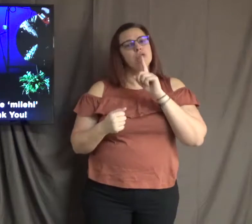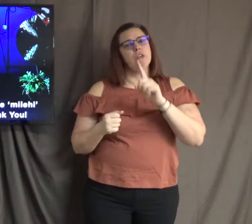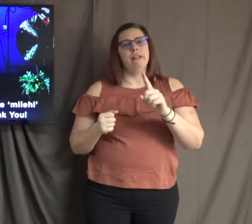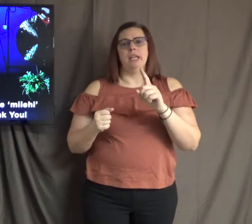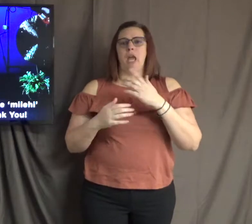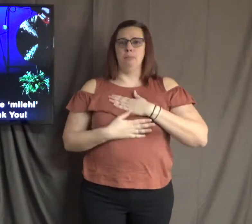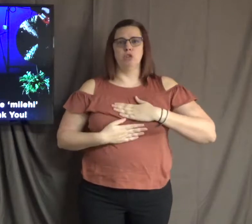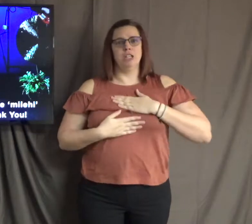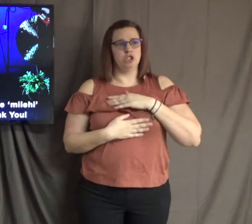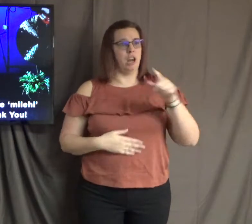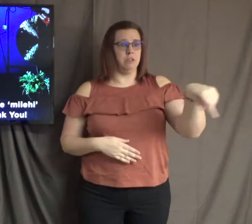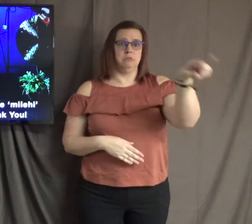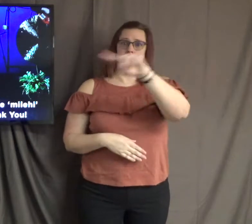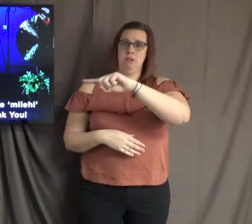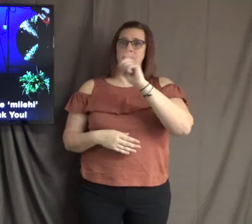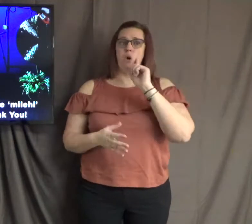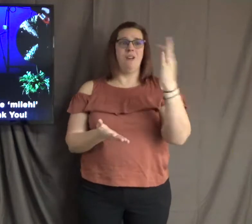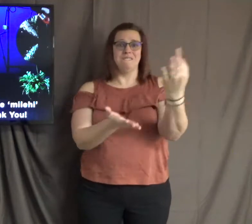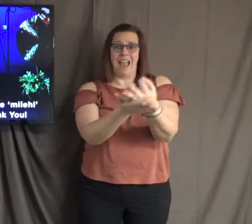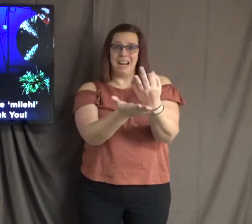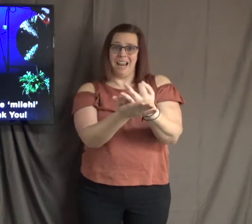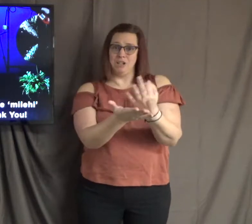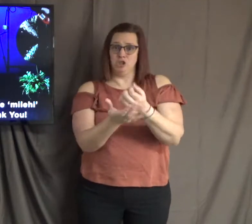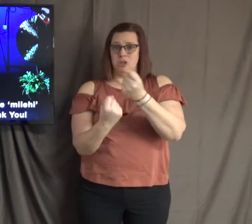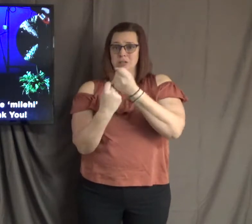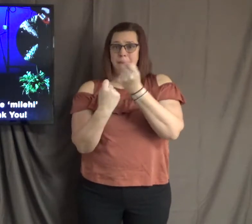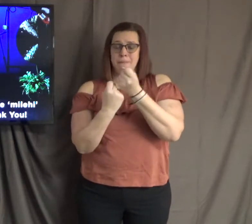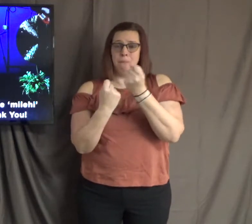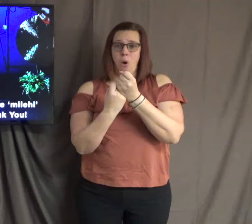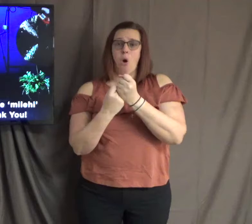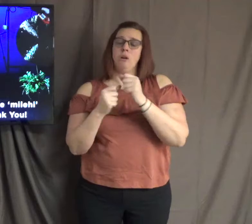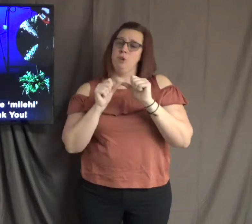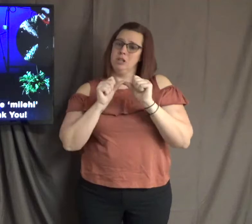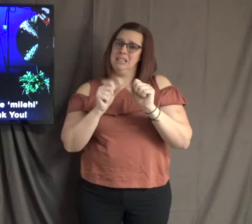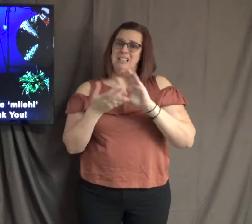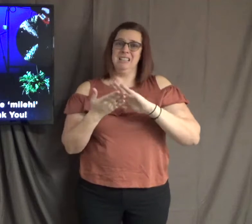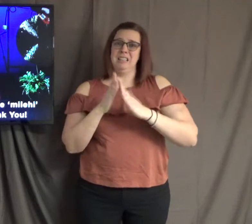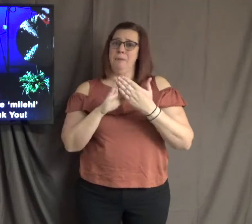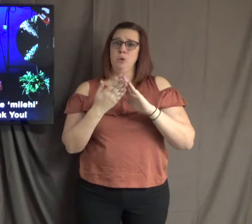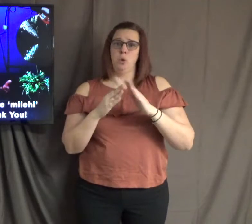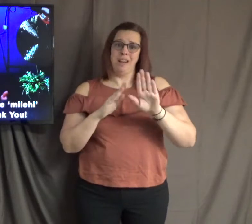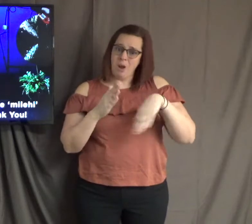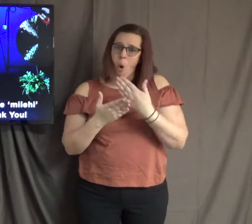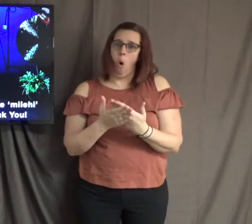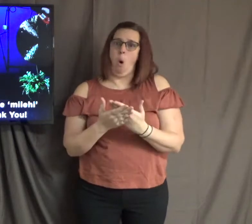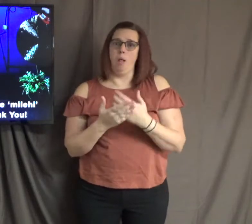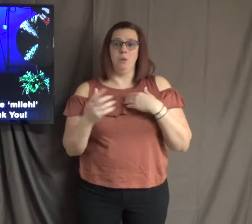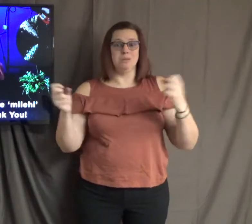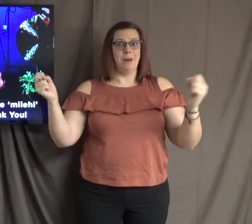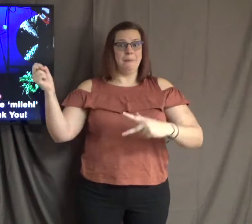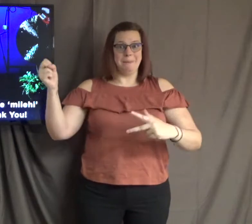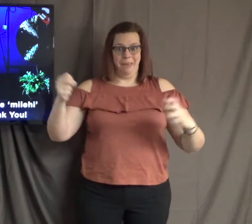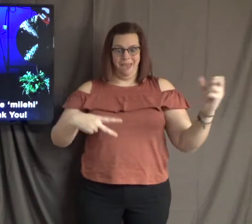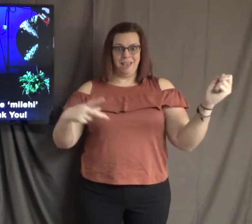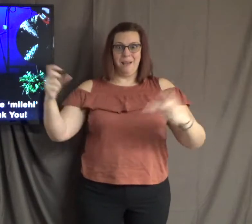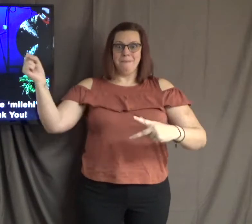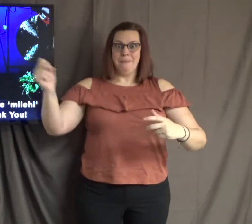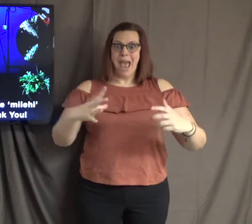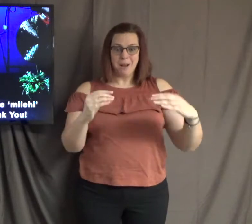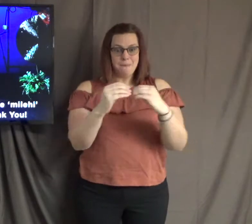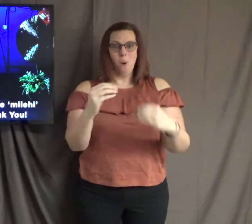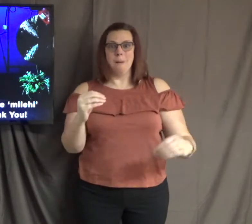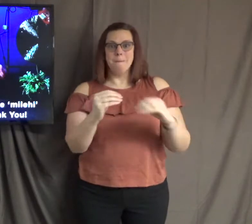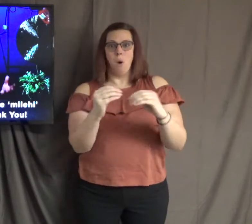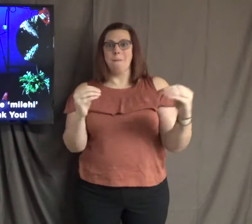financial stewardship and helping to keep our spiritual community whole. As we're coming back to life more and more in person, we're laying it one brick at a